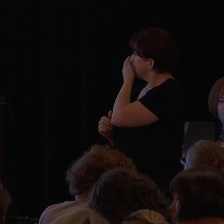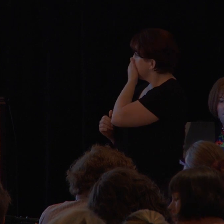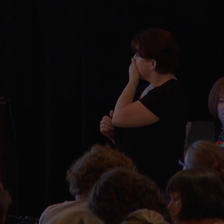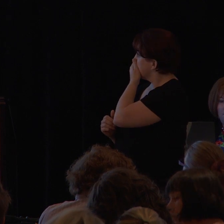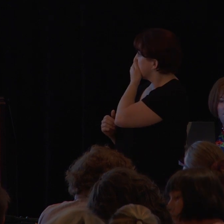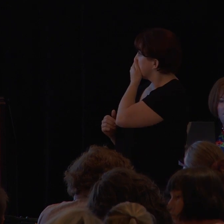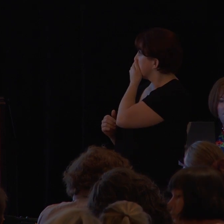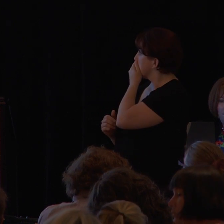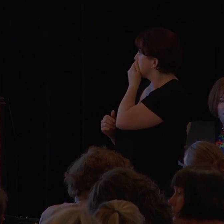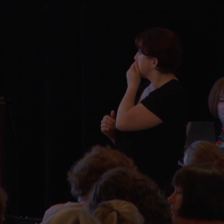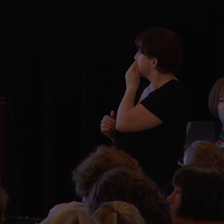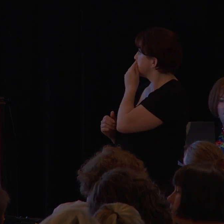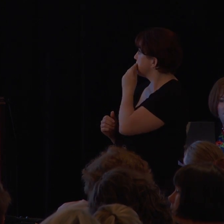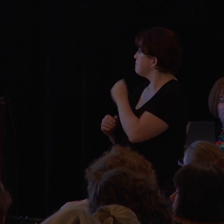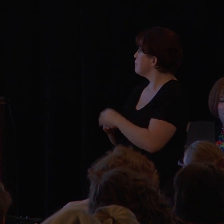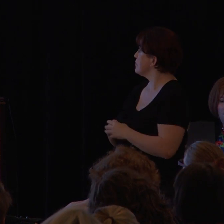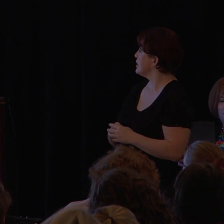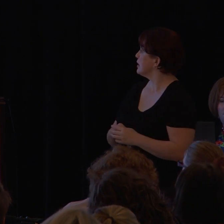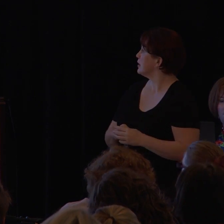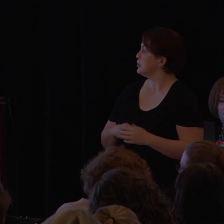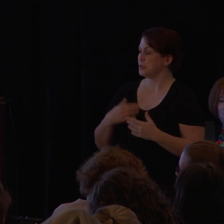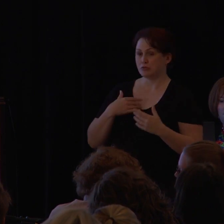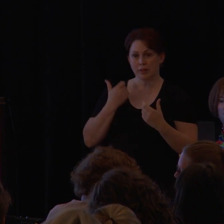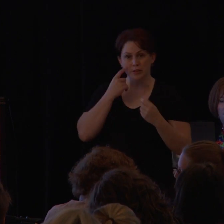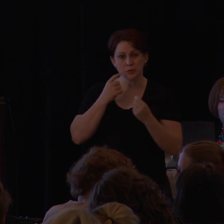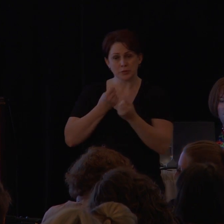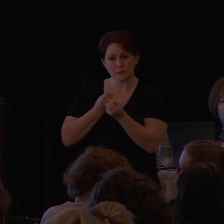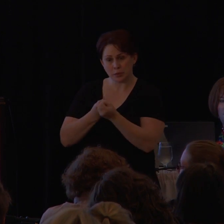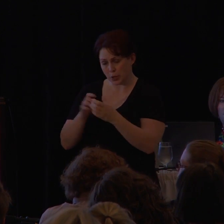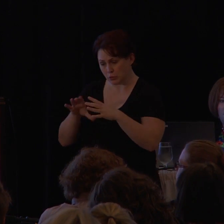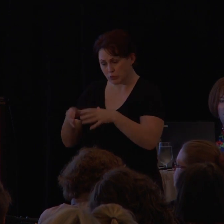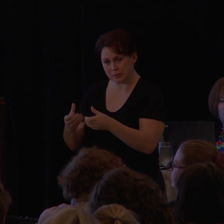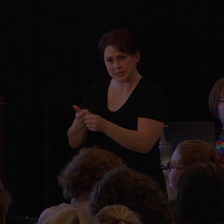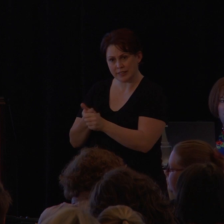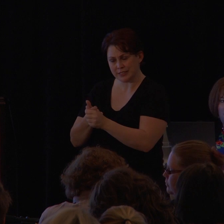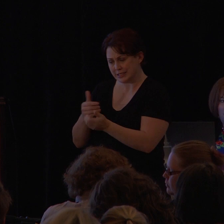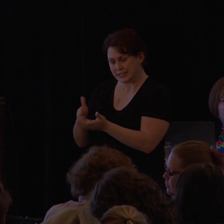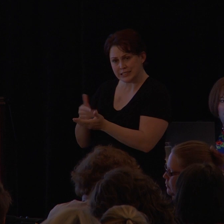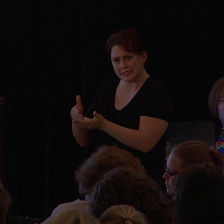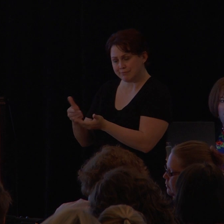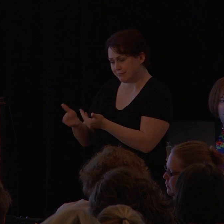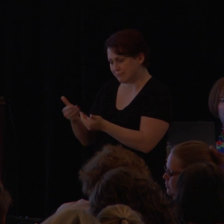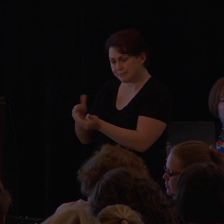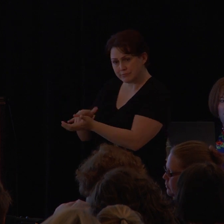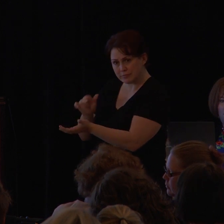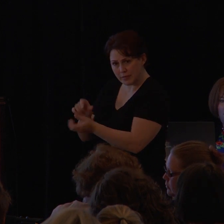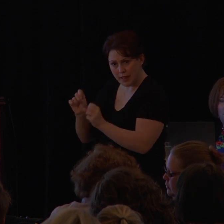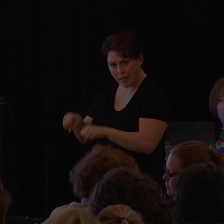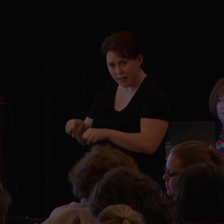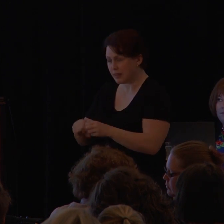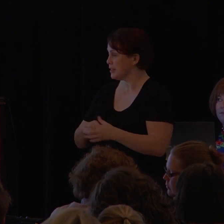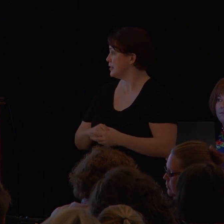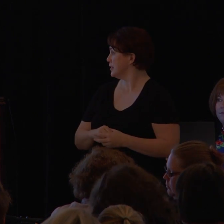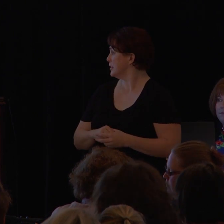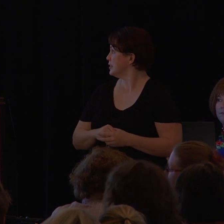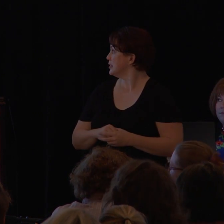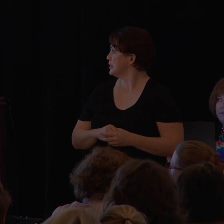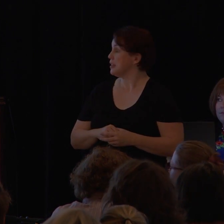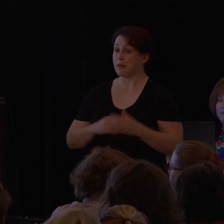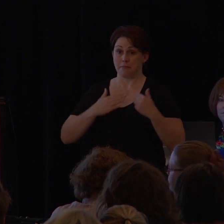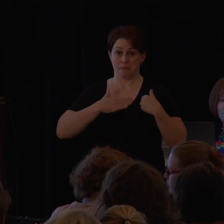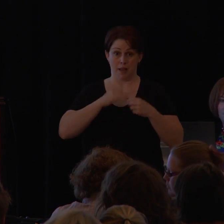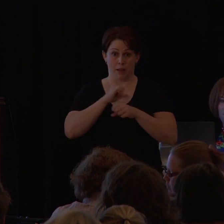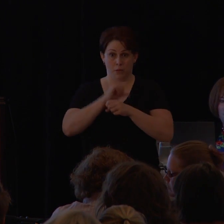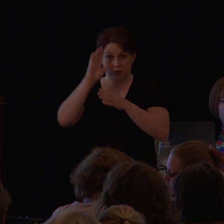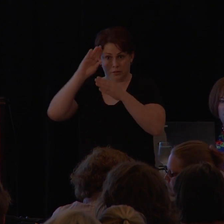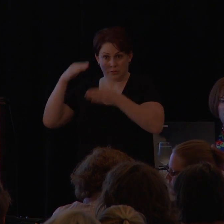as a connection, supporting vulnerable groups. And occasionally I'll throw in some recommendations from our report, which of course my mandate was Nova Scotia, but